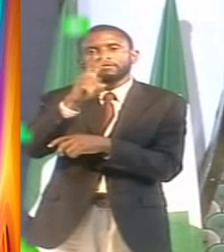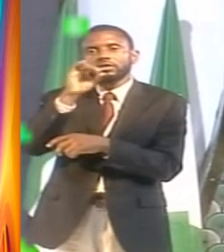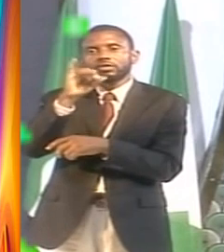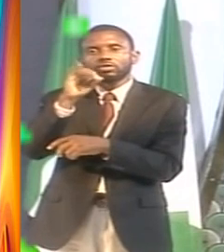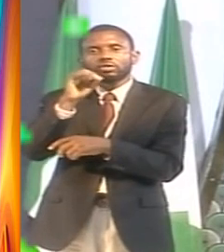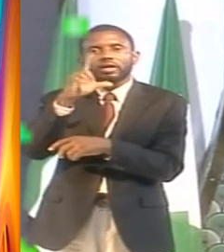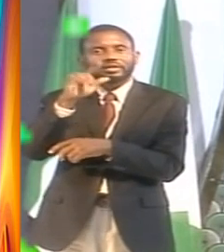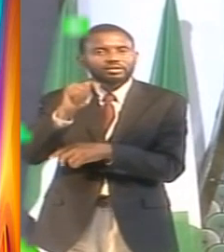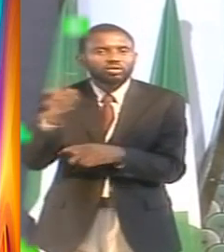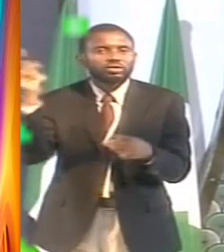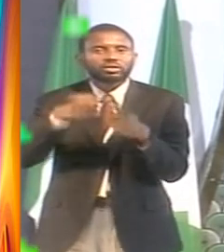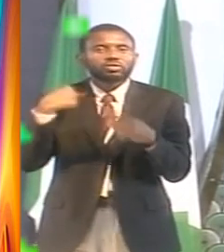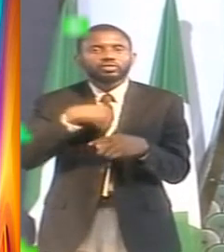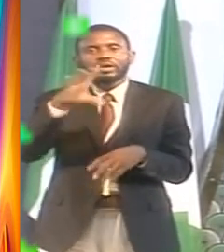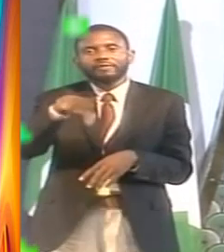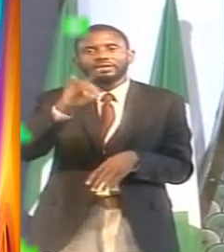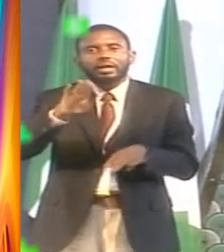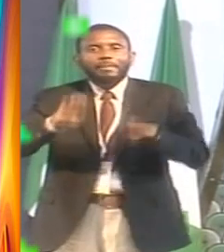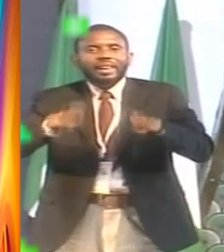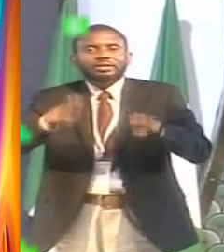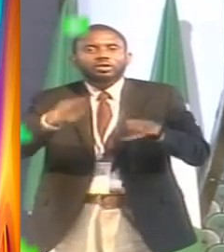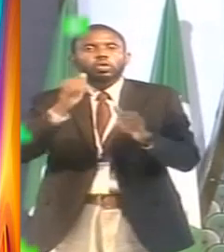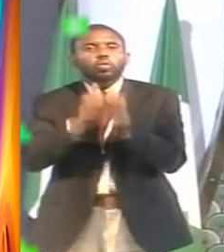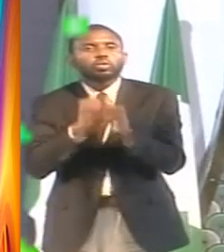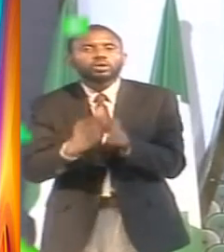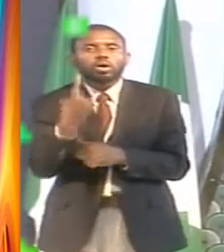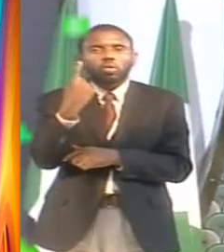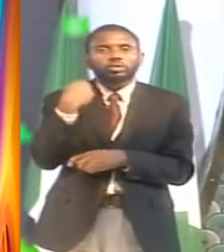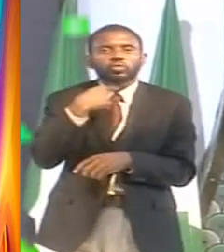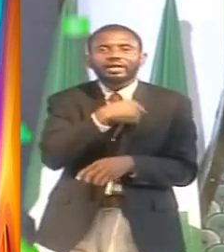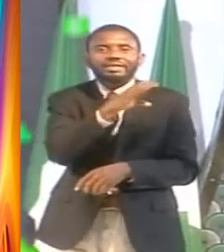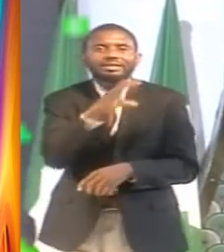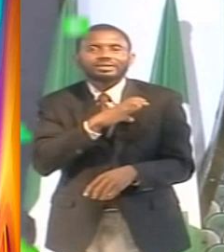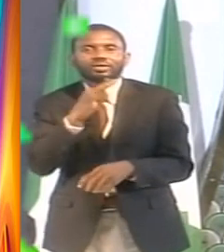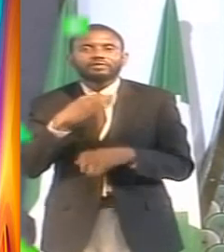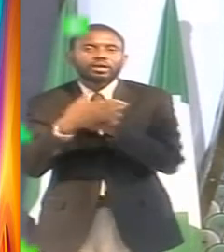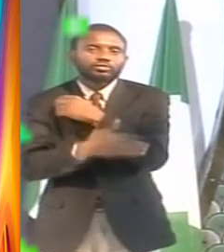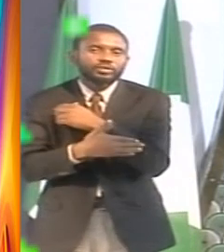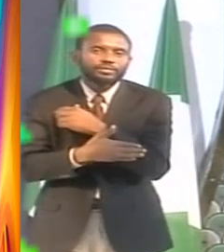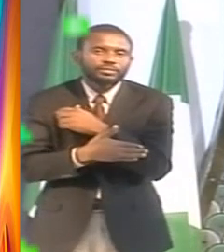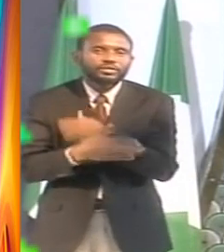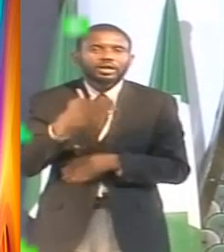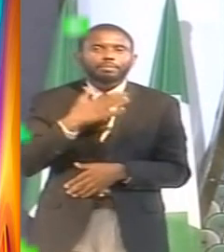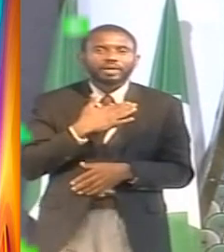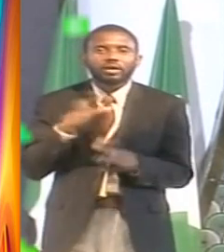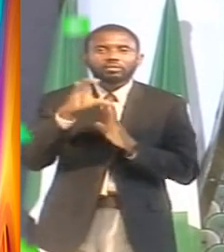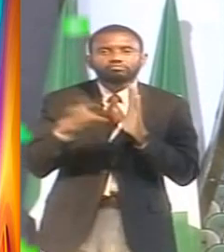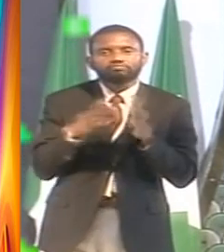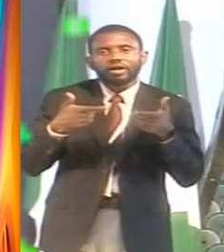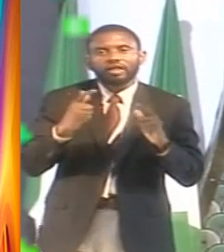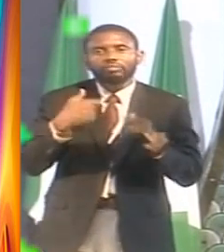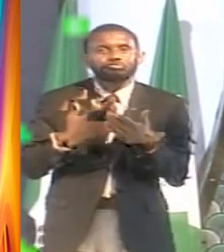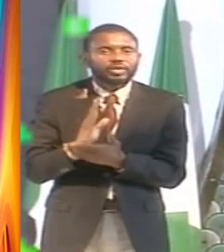find an equilibrium in which, one, we are citizens of a country. My constitution allows me the